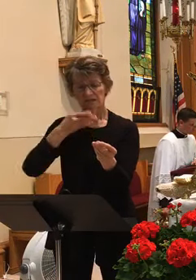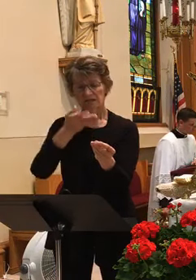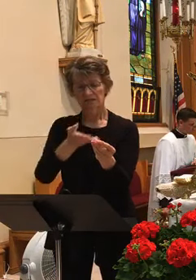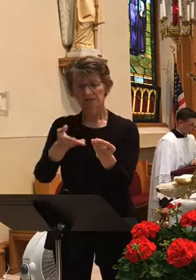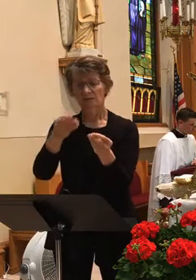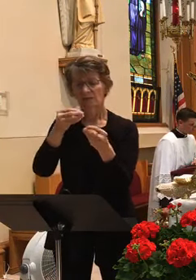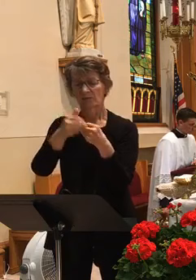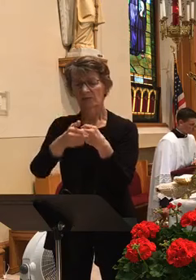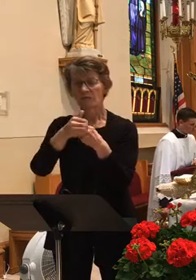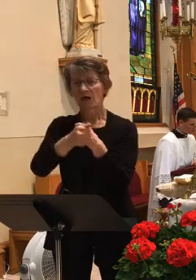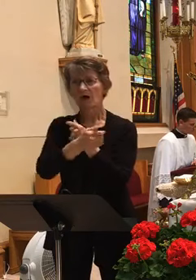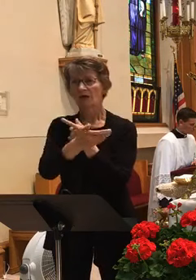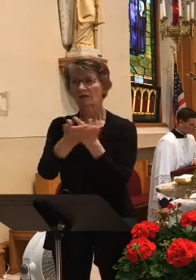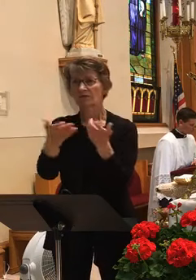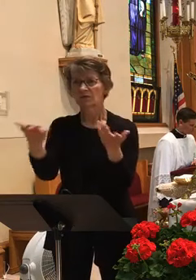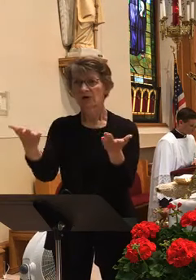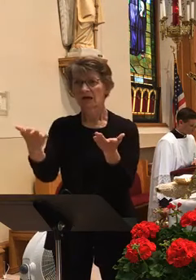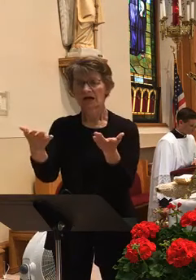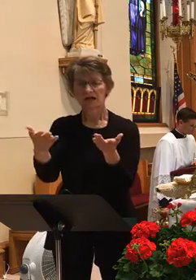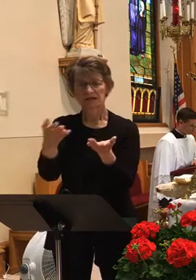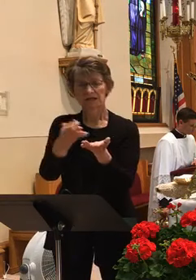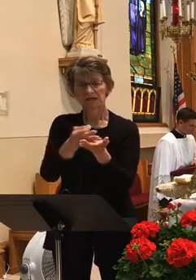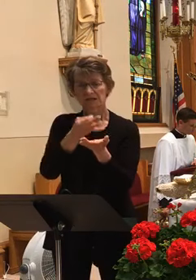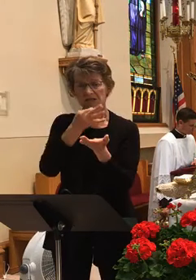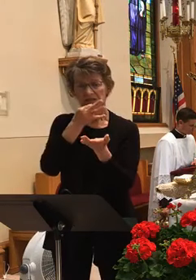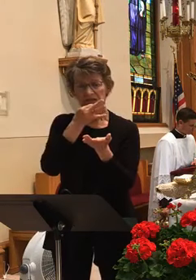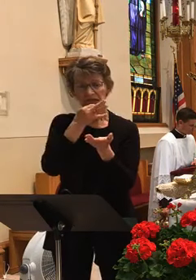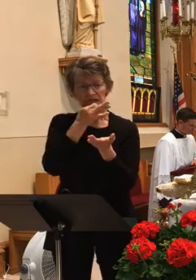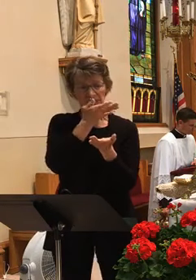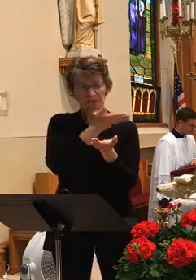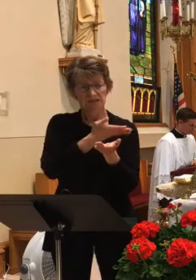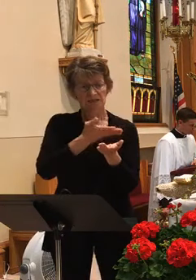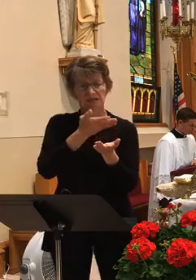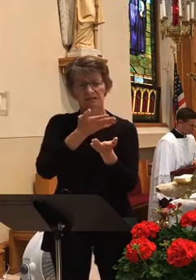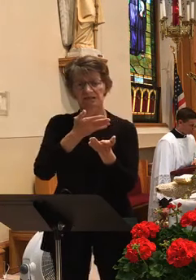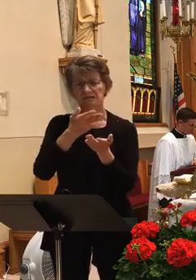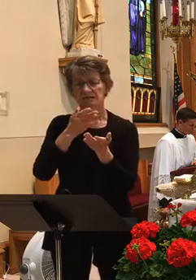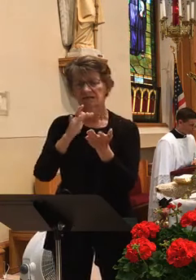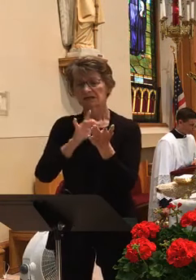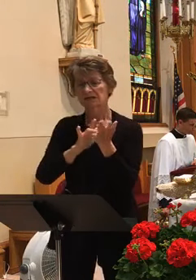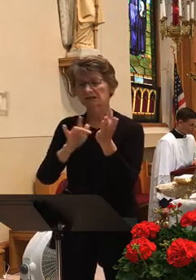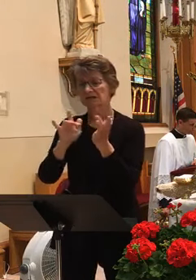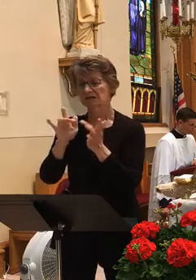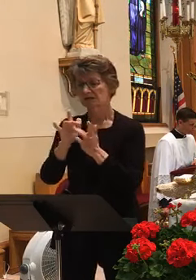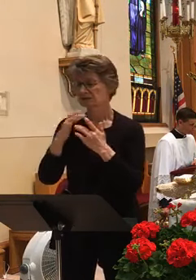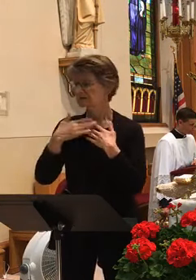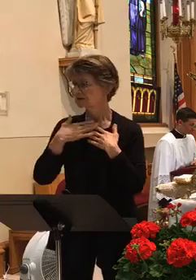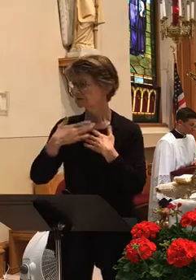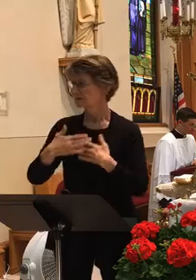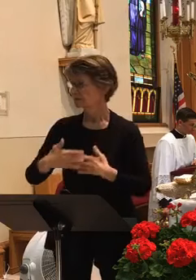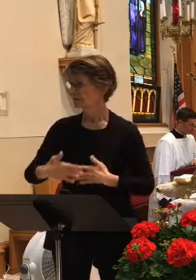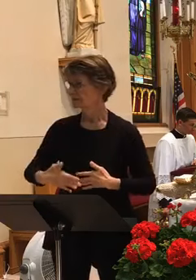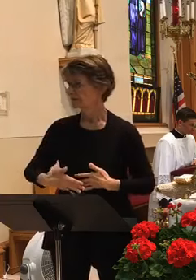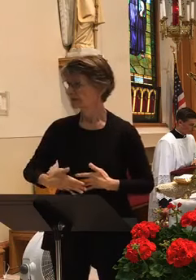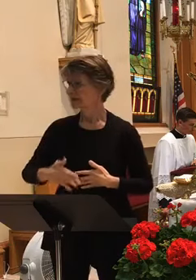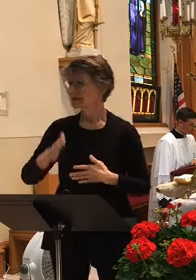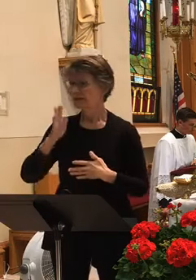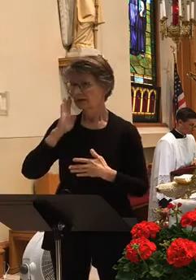"Take this, all of you, and eat of it, for this is my